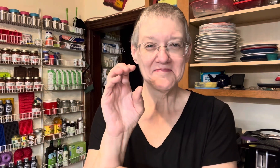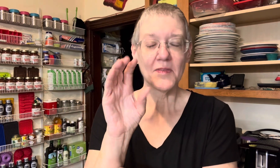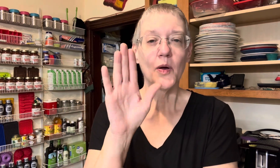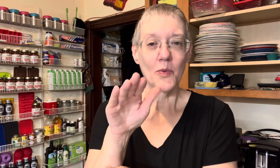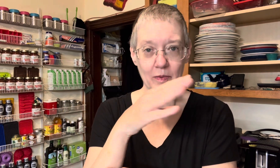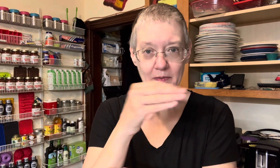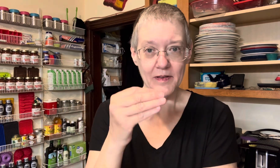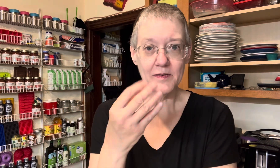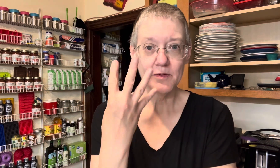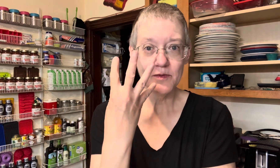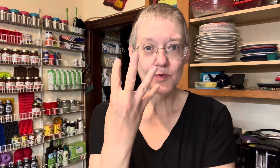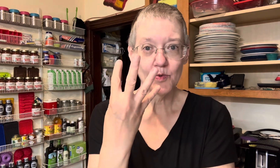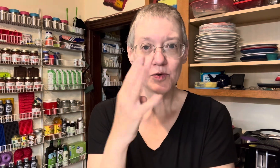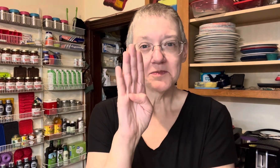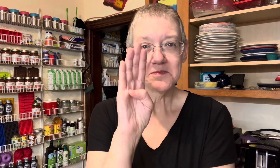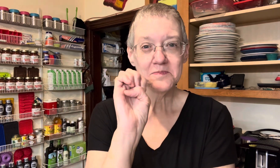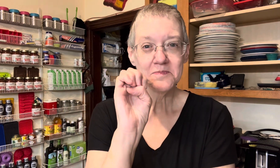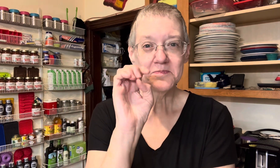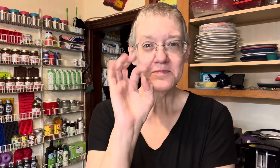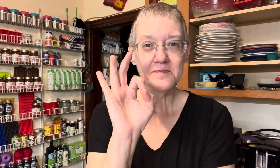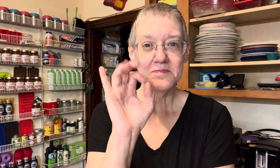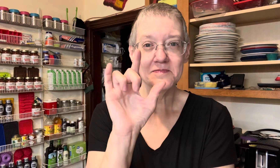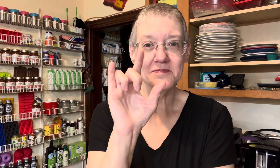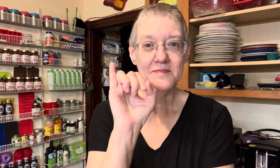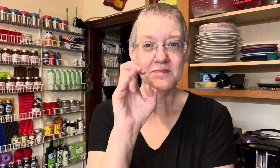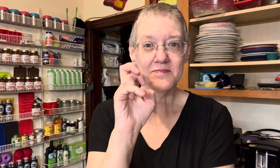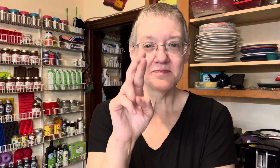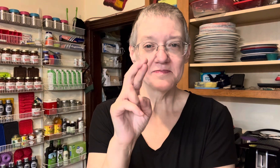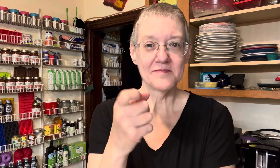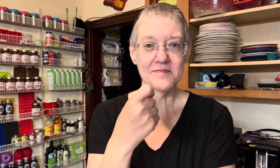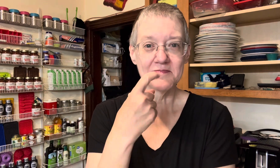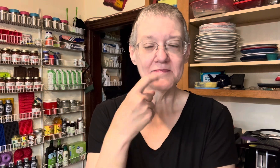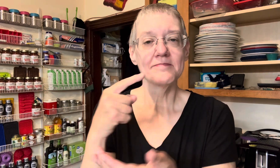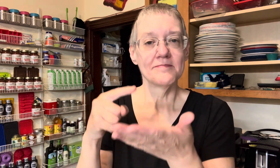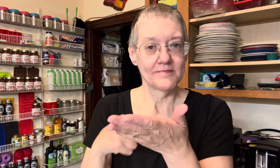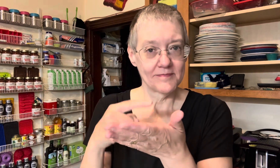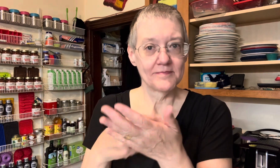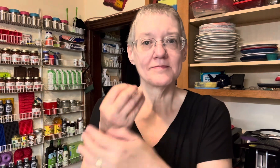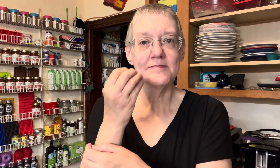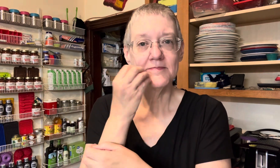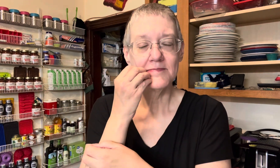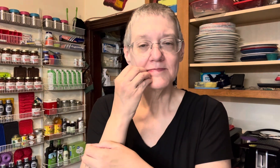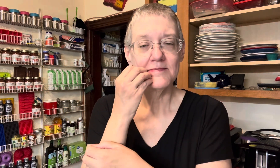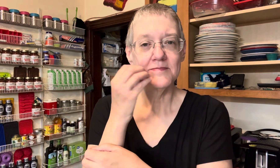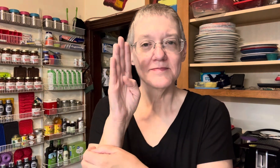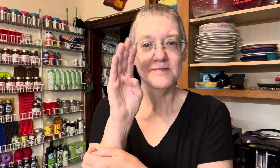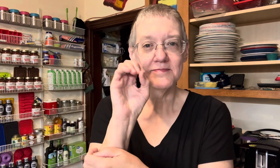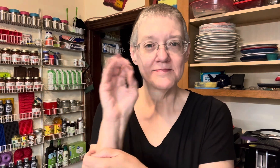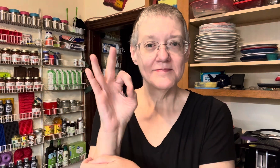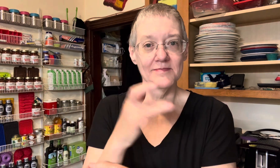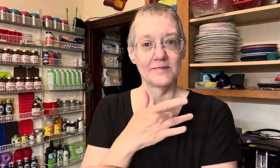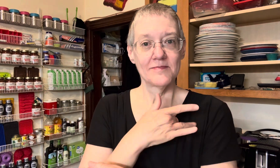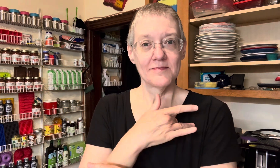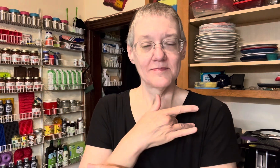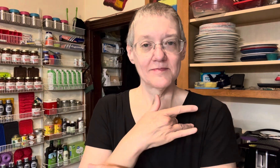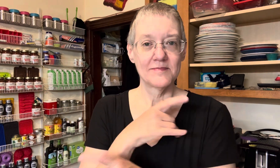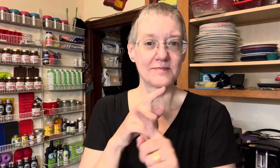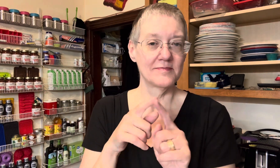23.1 grams of net carbs. I want to take 4 beef liver capsules. Sometimes I'll eat beef heart, but I just